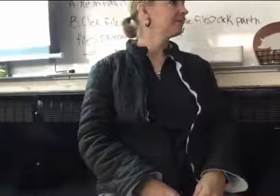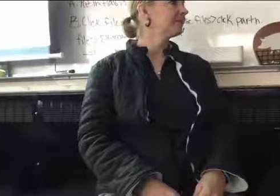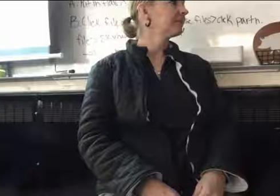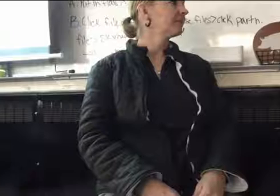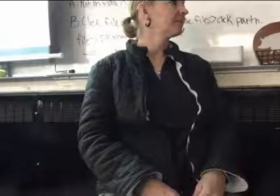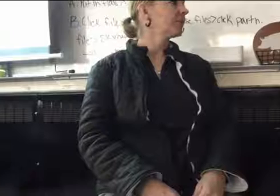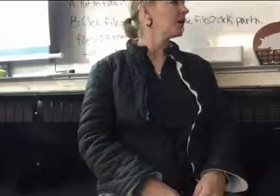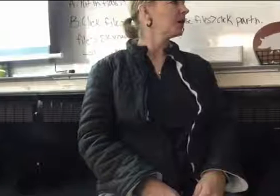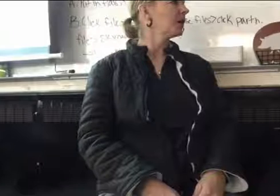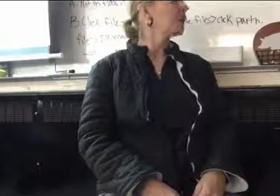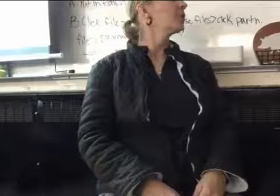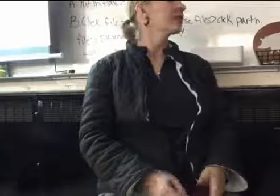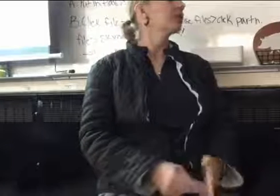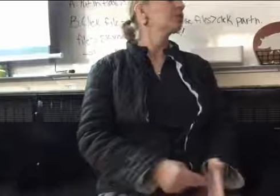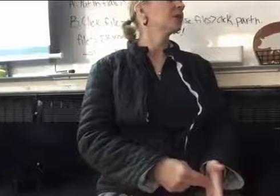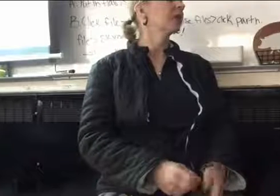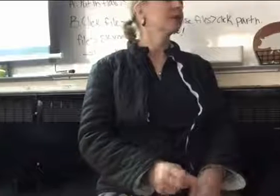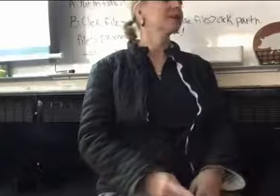Okay.